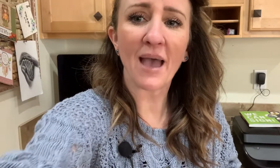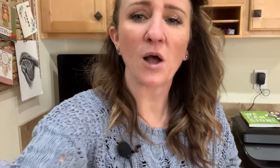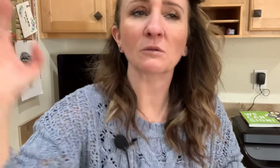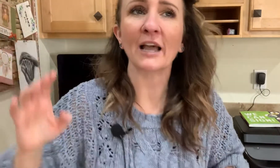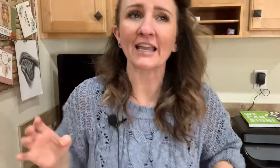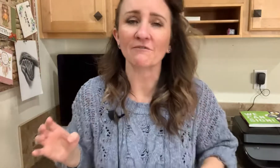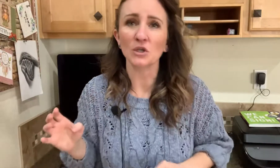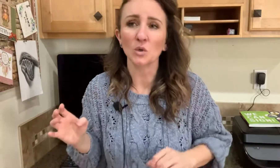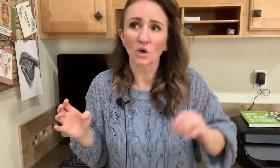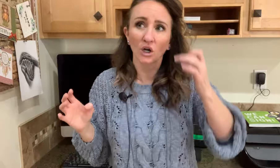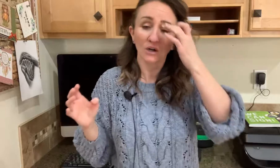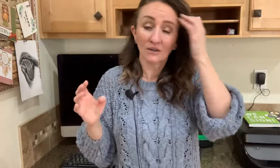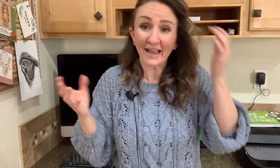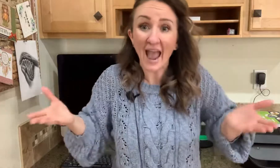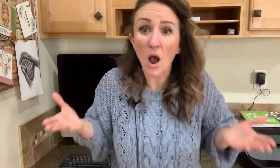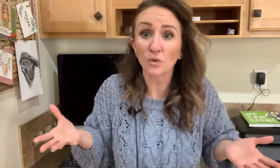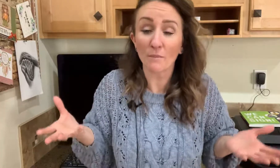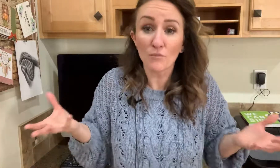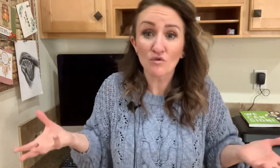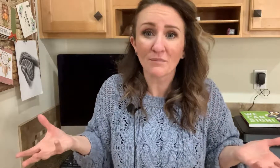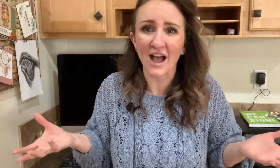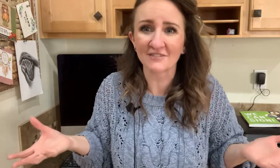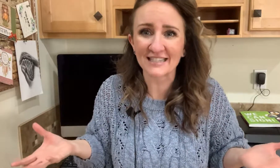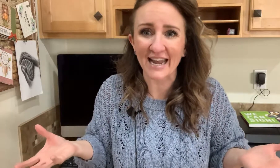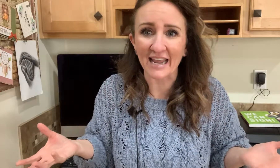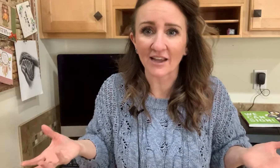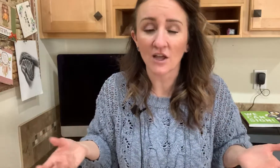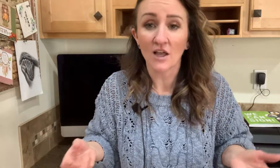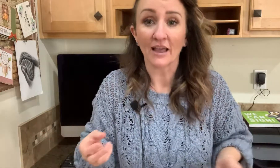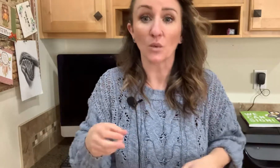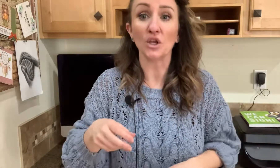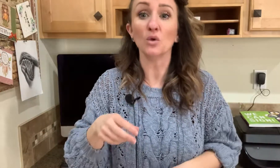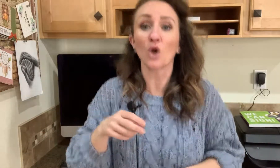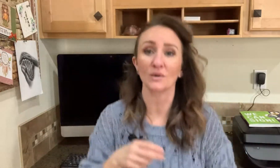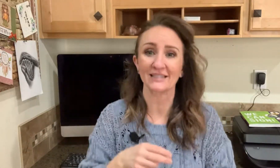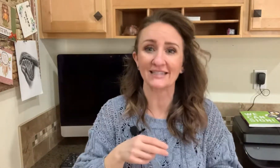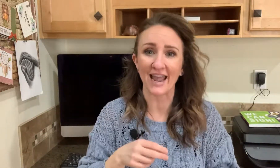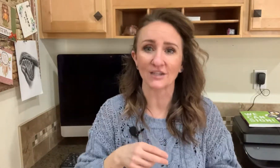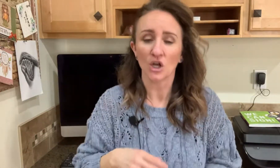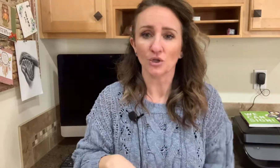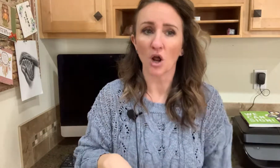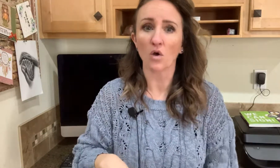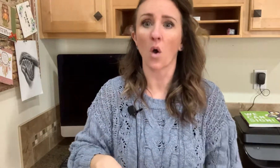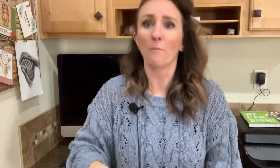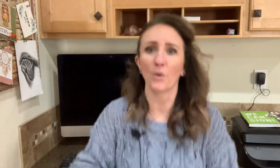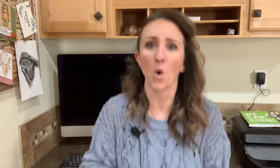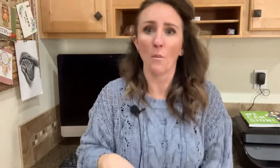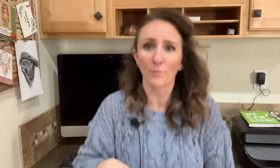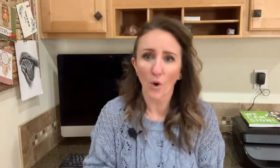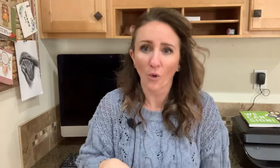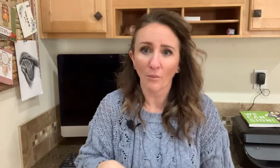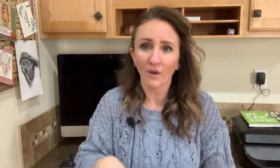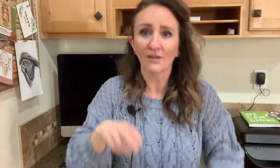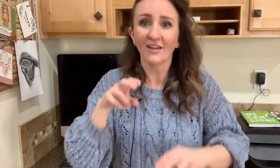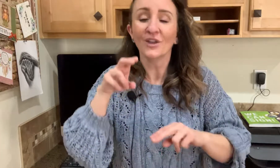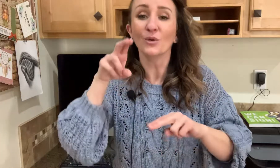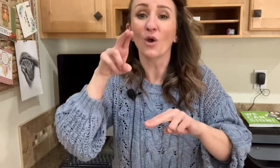about like if you were, like how the movement of sitting. Like when you go to sit, you don't go boom, boom. You